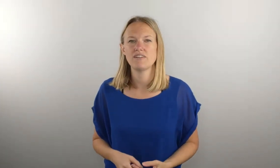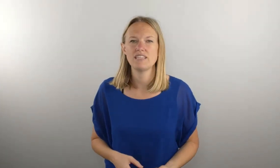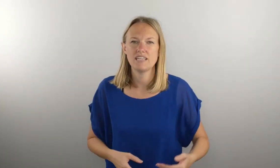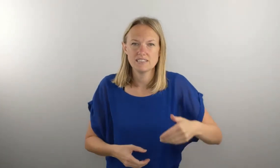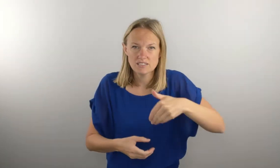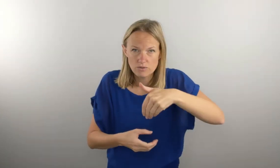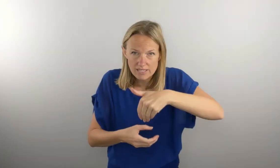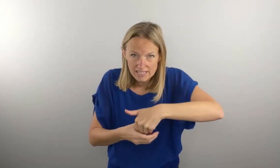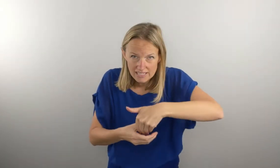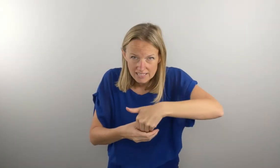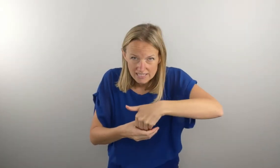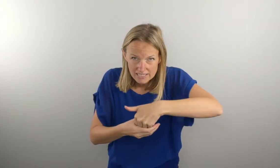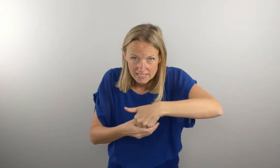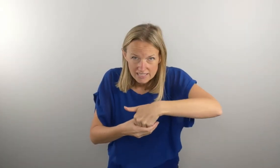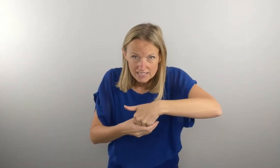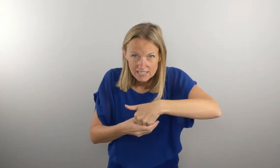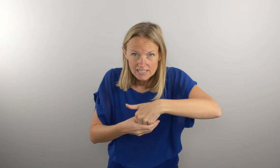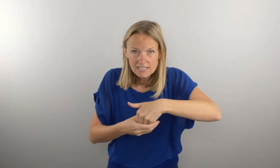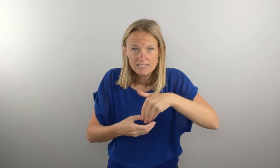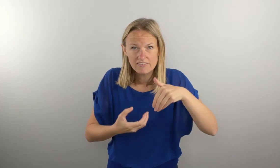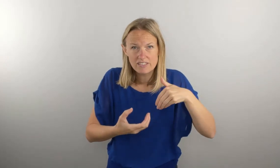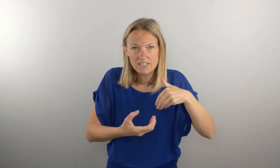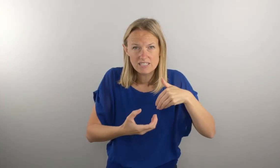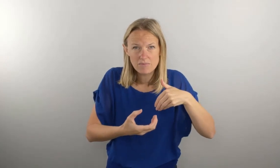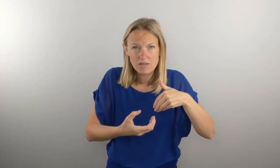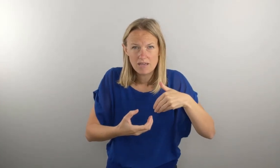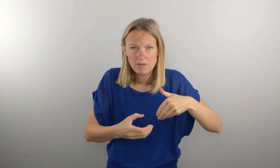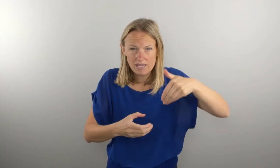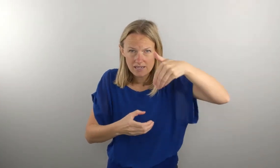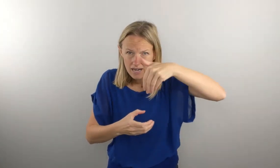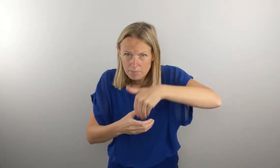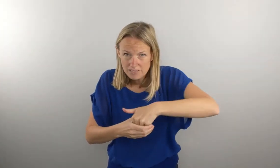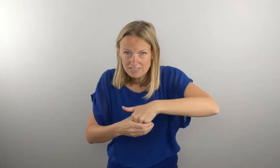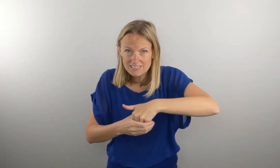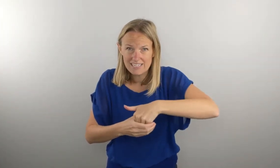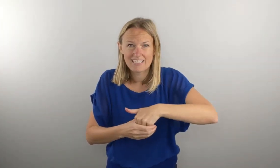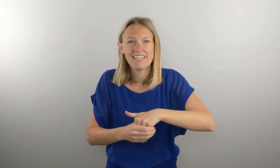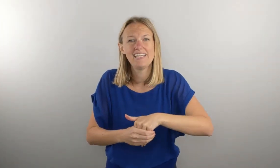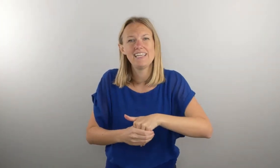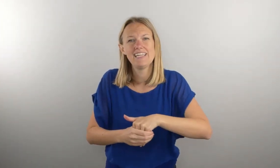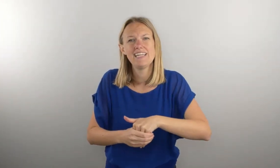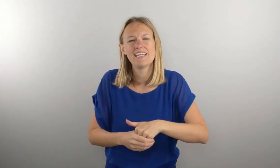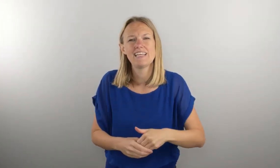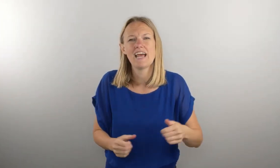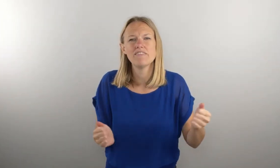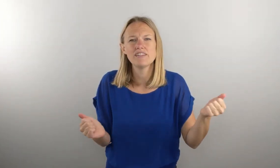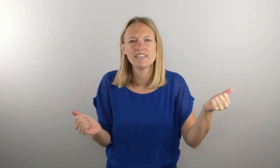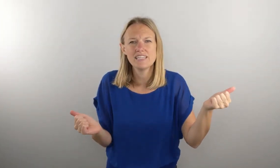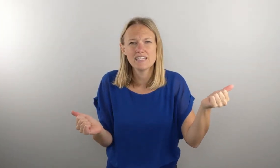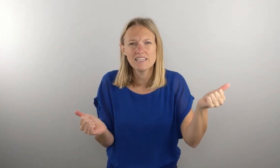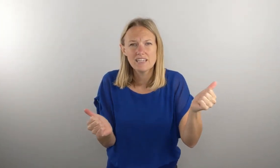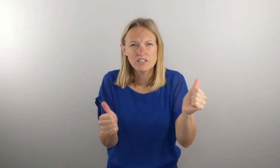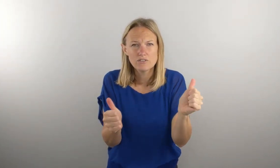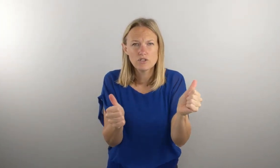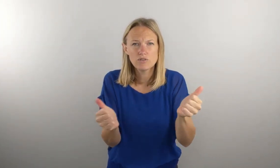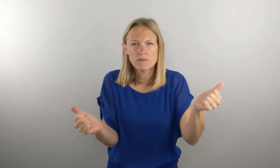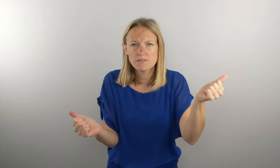everything. So in, you have your non-dominant hand making a cup, and you tuck it in, and then everything, your two thumbs